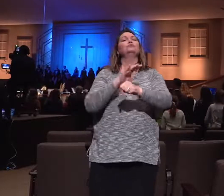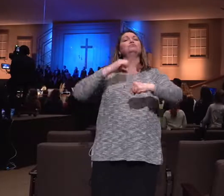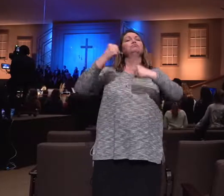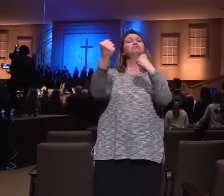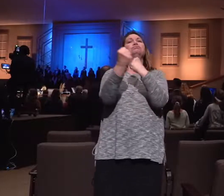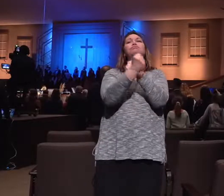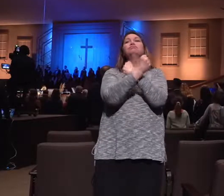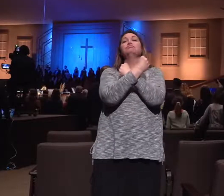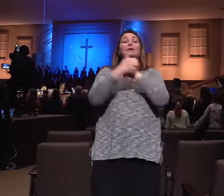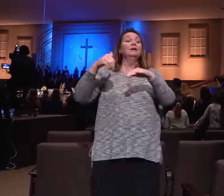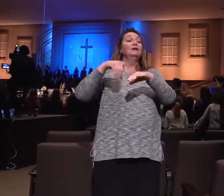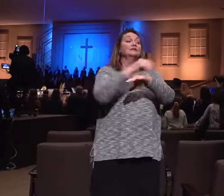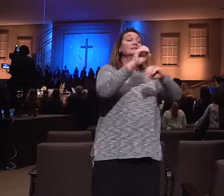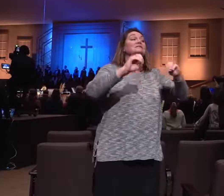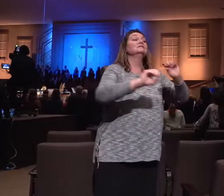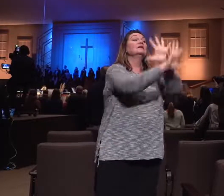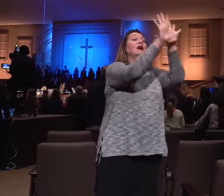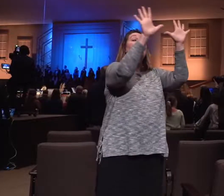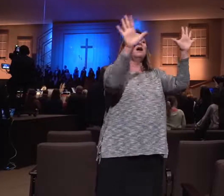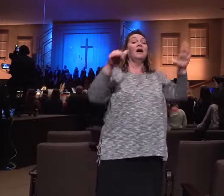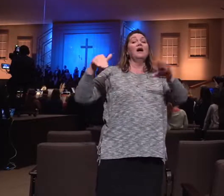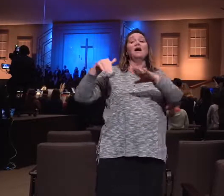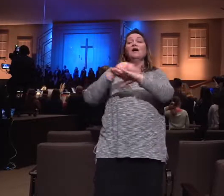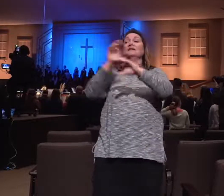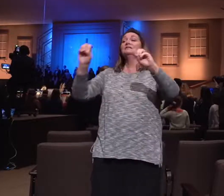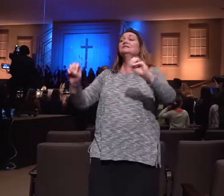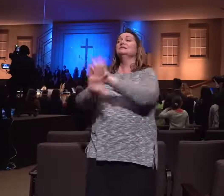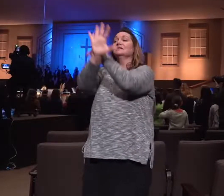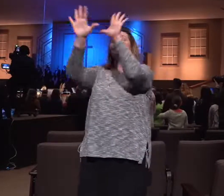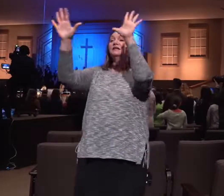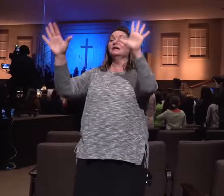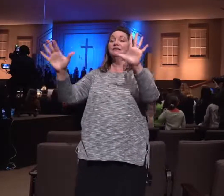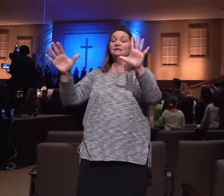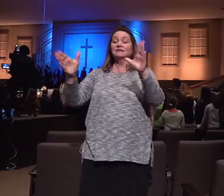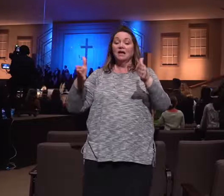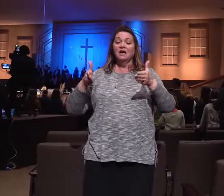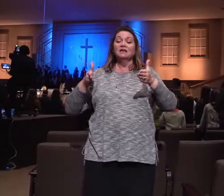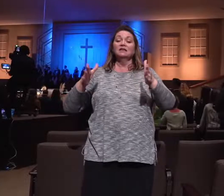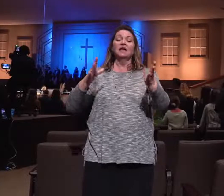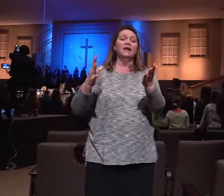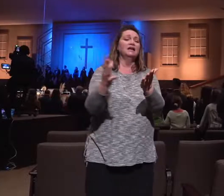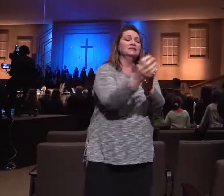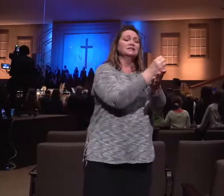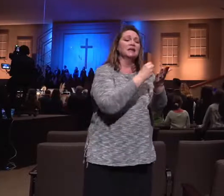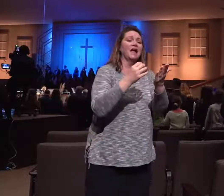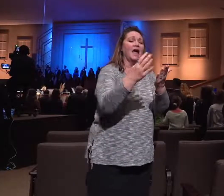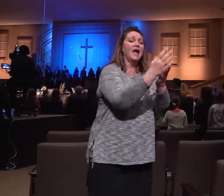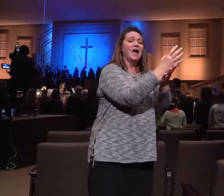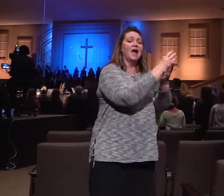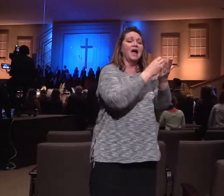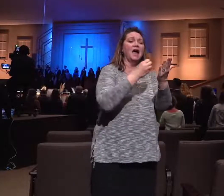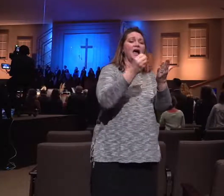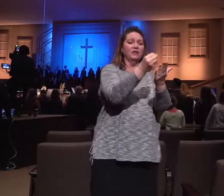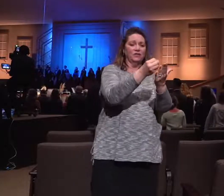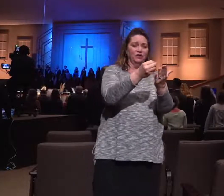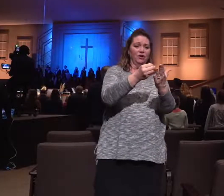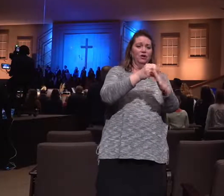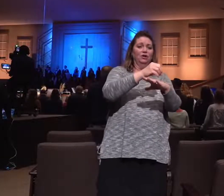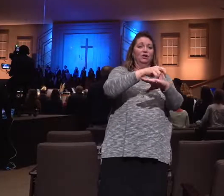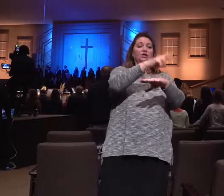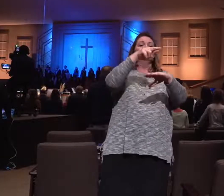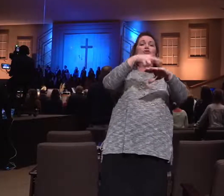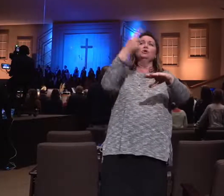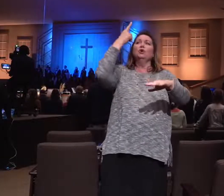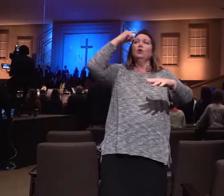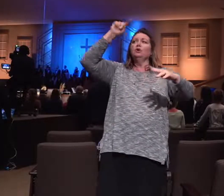the light. Send the light. Let us gather jewels for a crown of